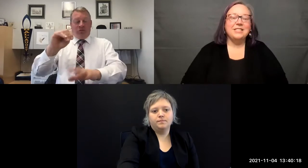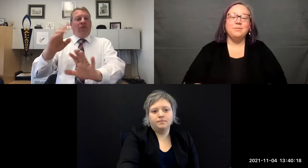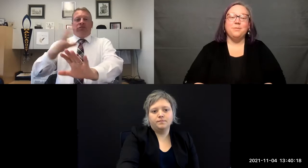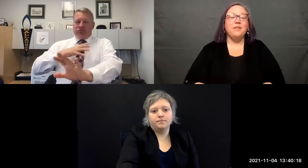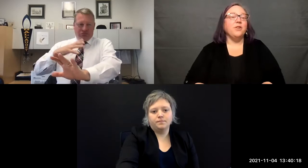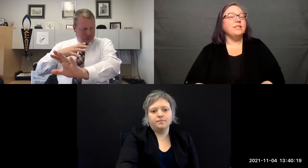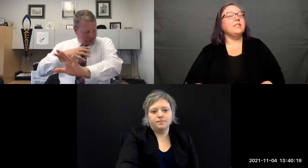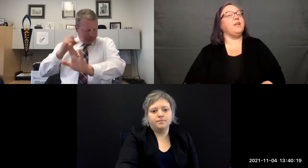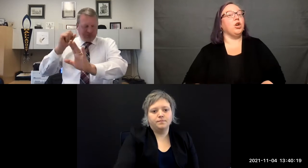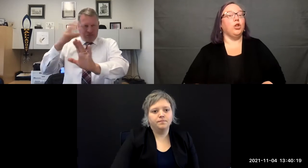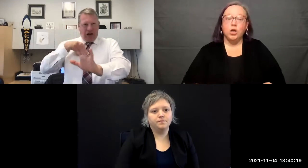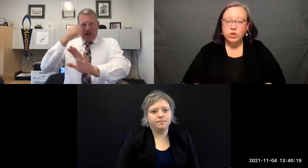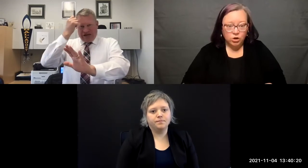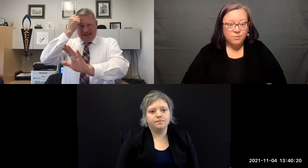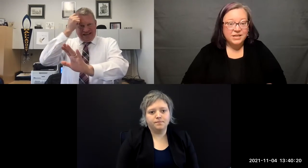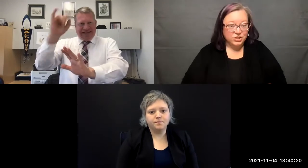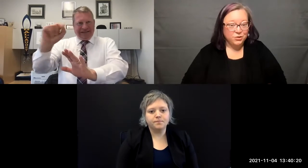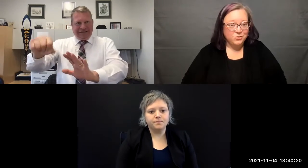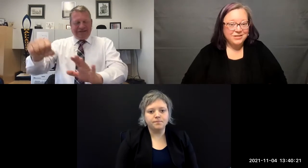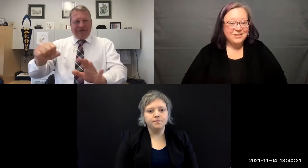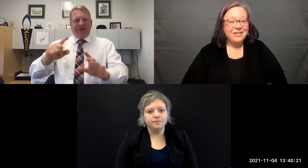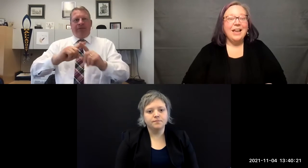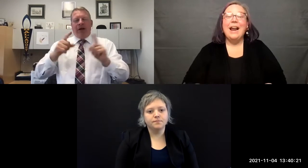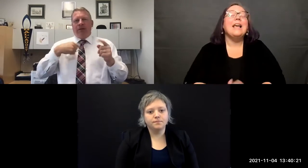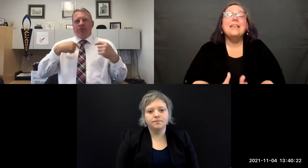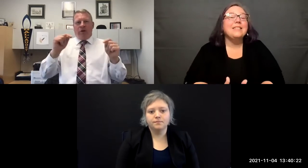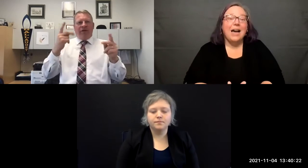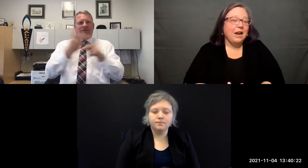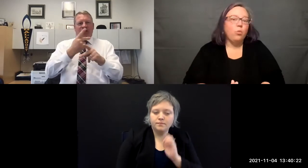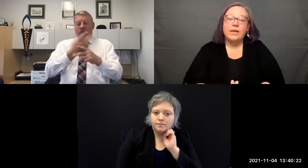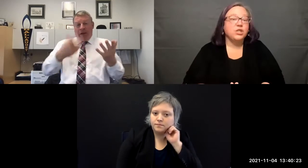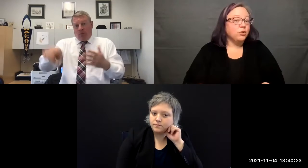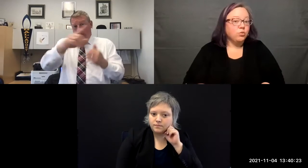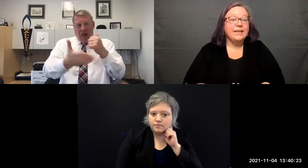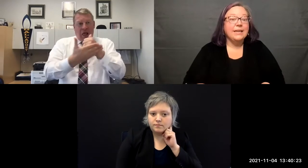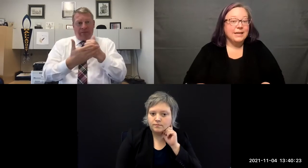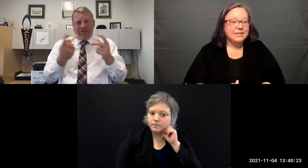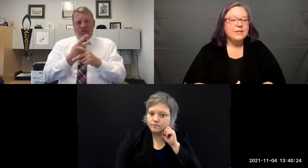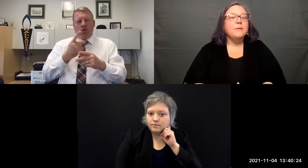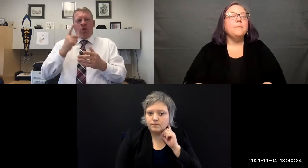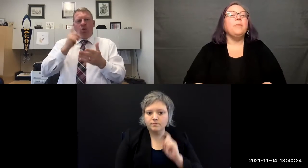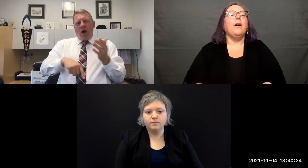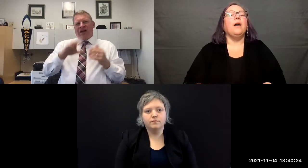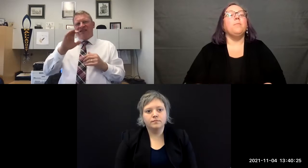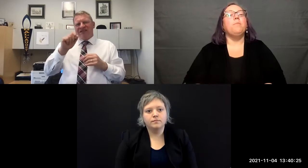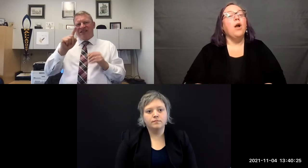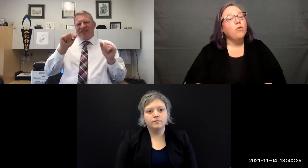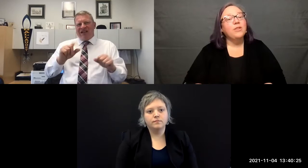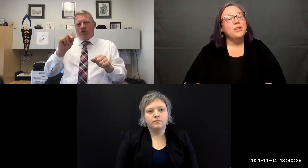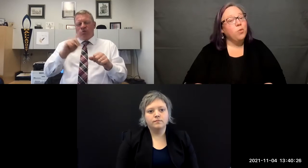seems to be a very severe long-term issue. And I get that. We get it. But hopefully you all